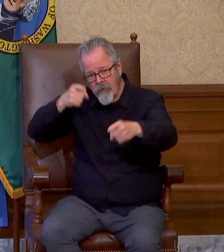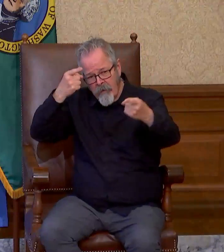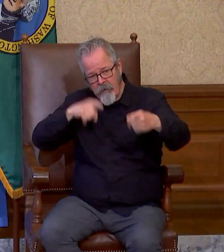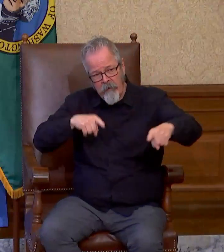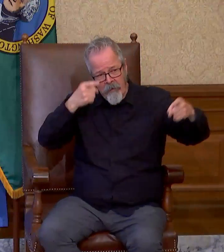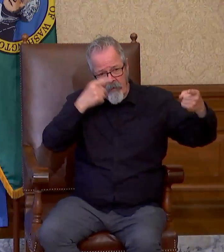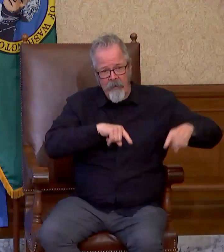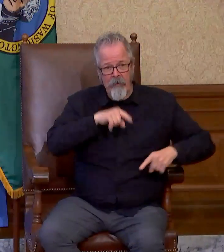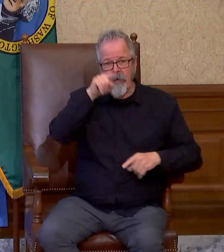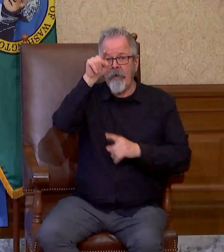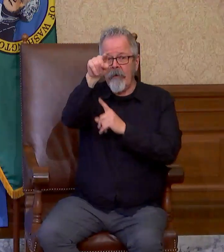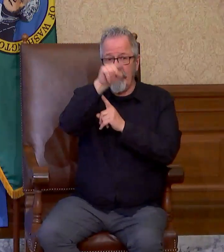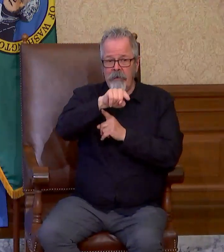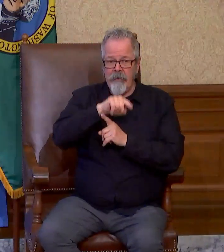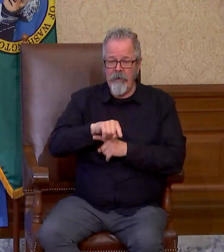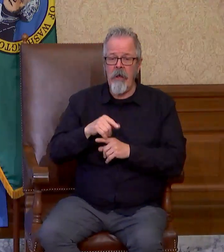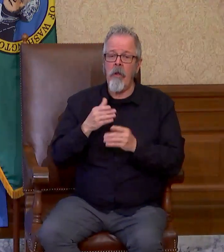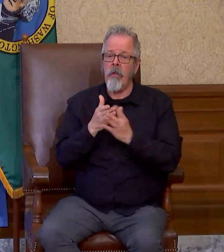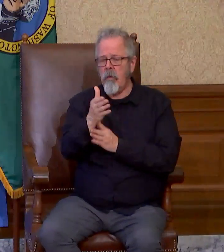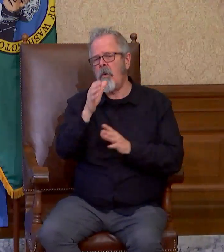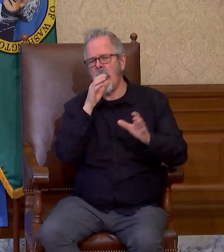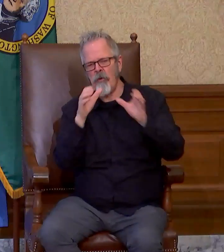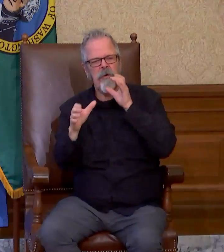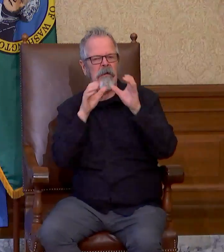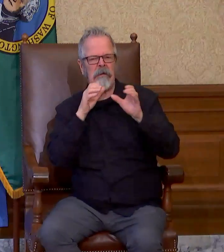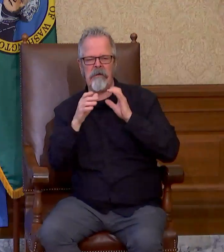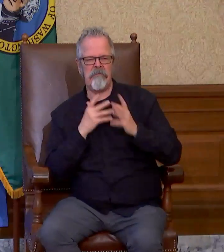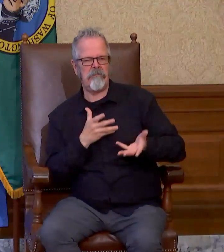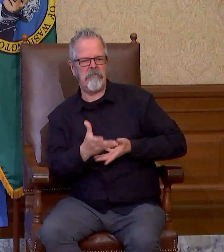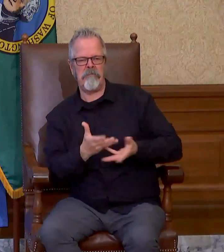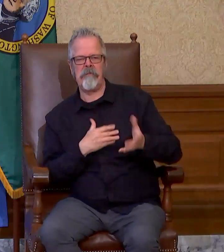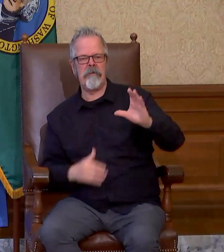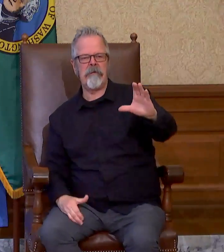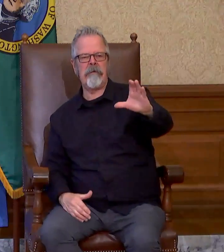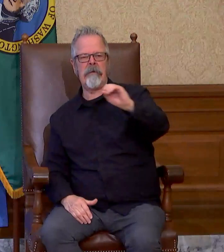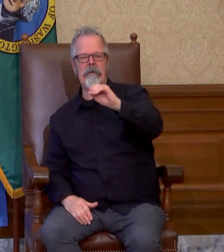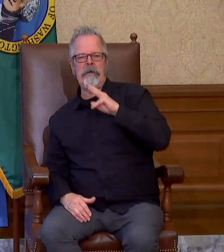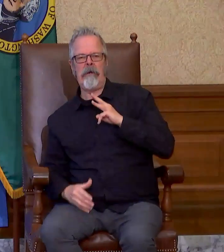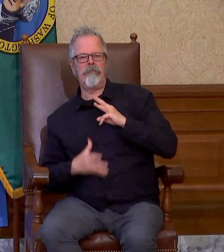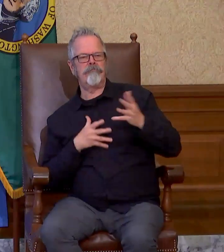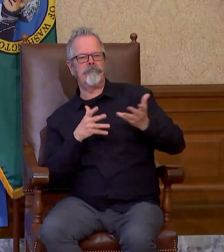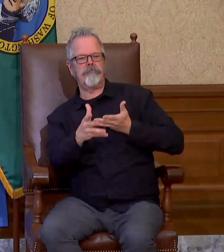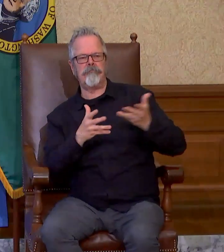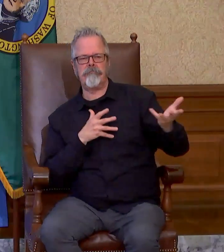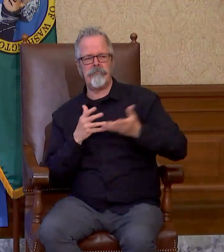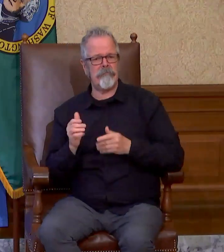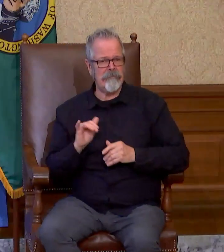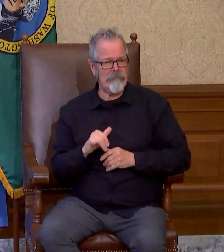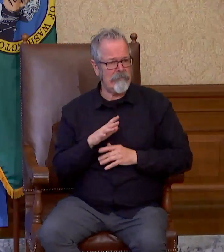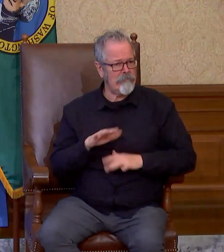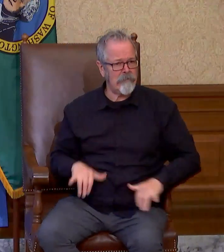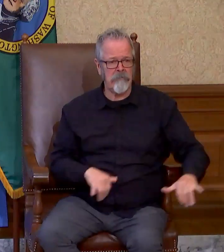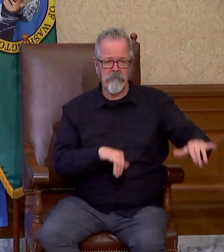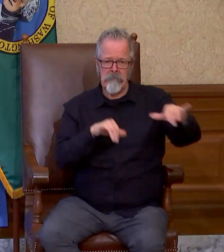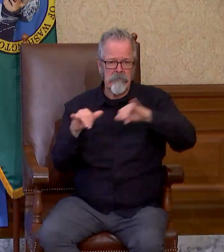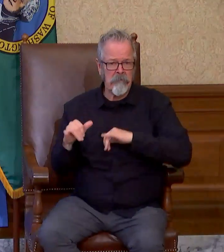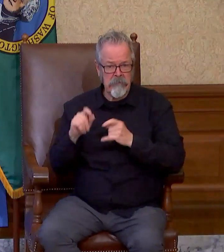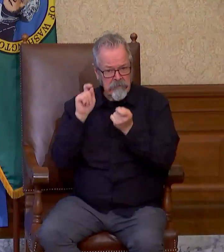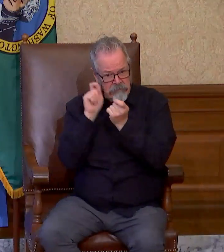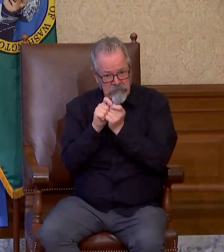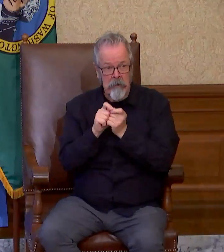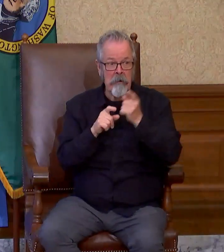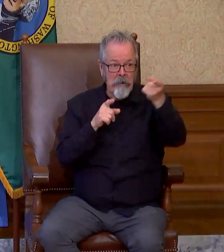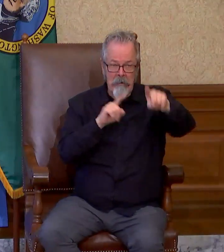different. Colorado has a more optimistic view coming down than we do in the modeling, for instance. So